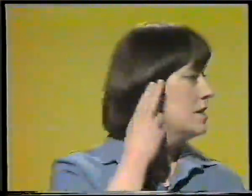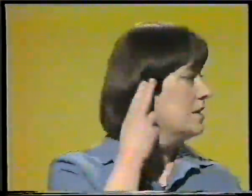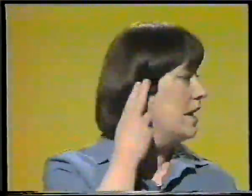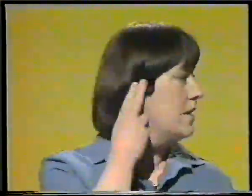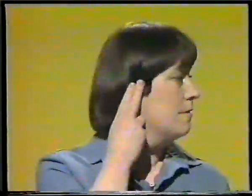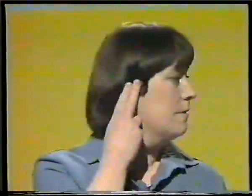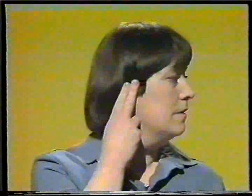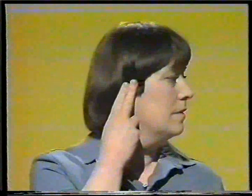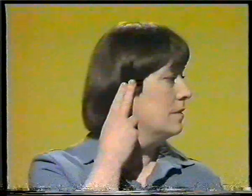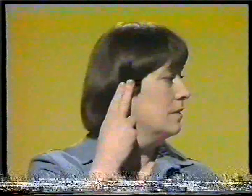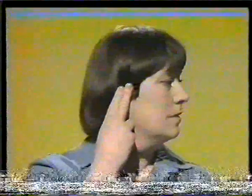Deaf.